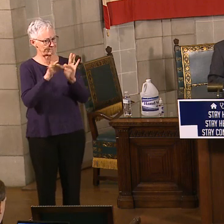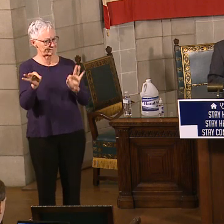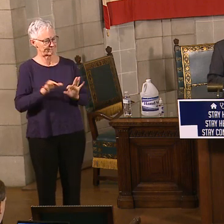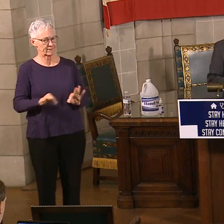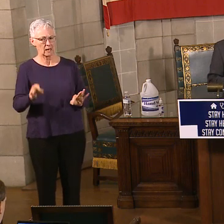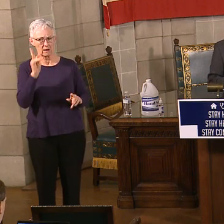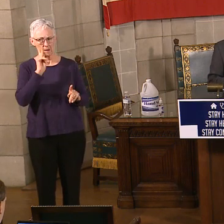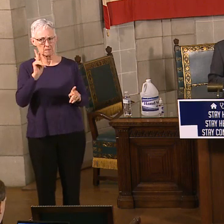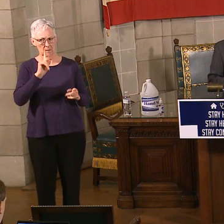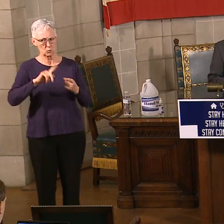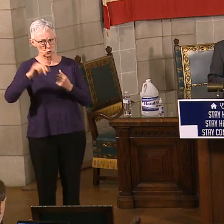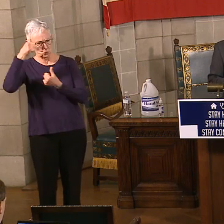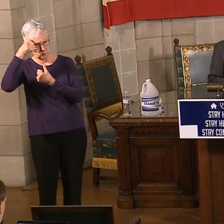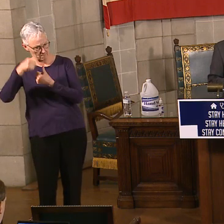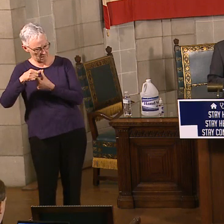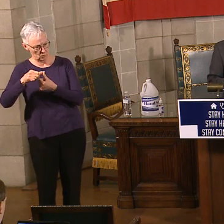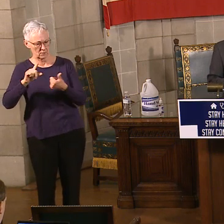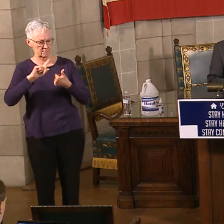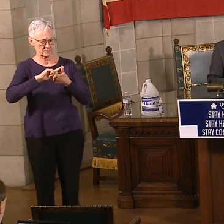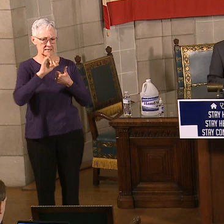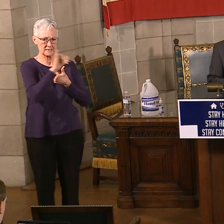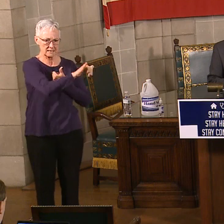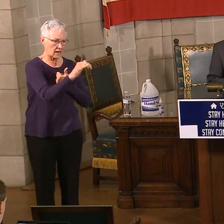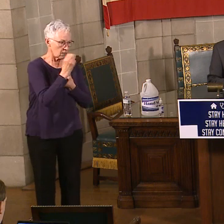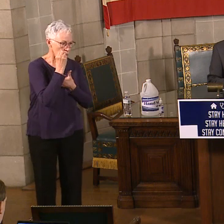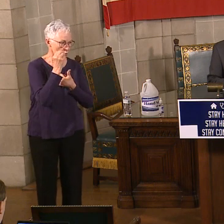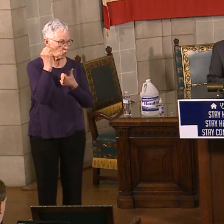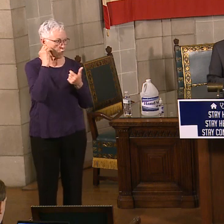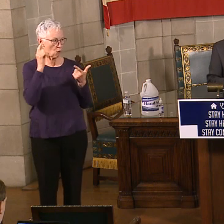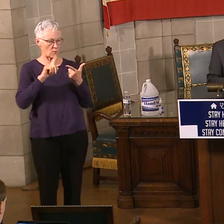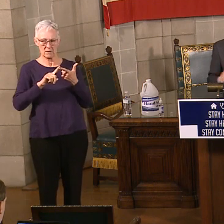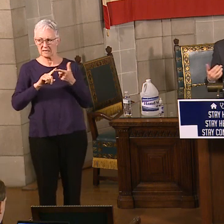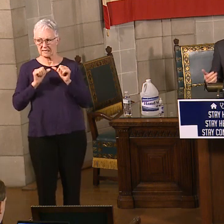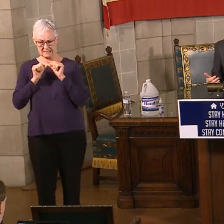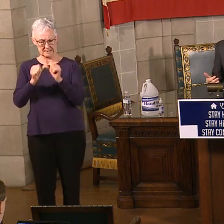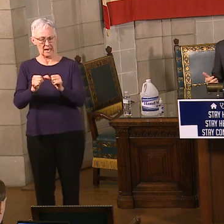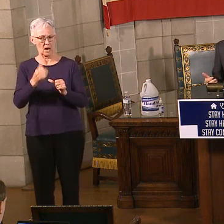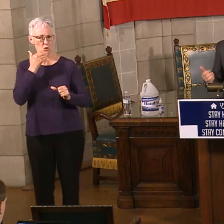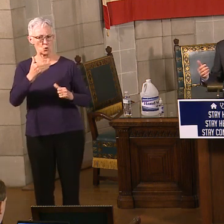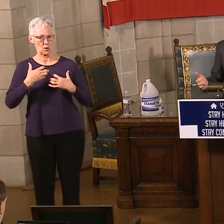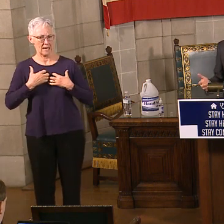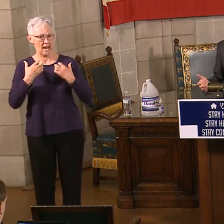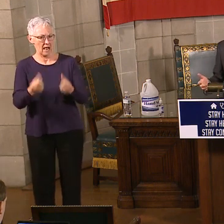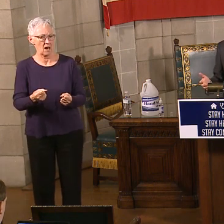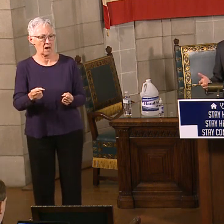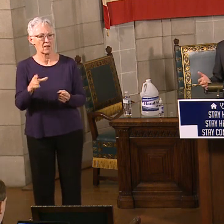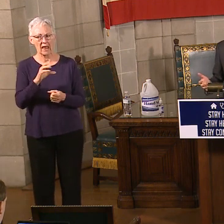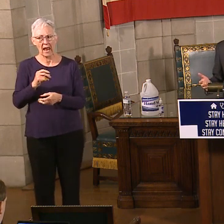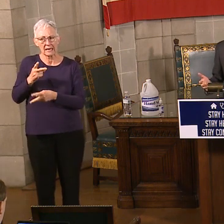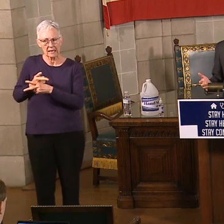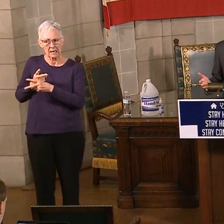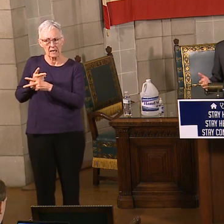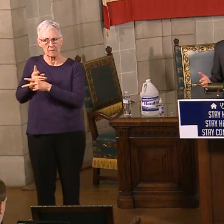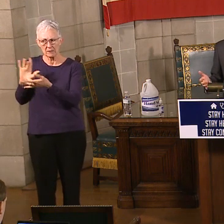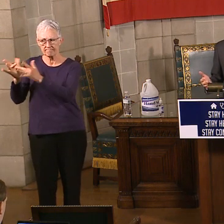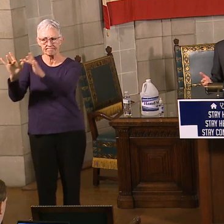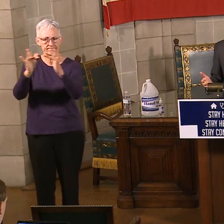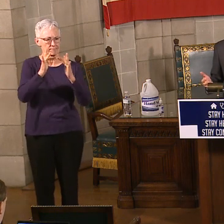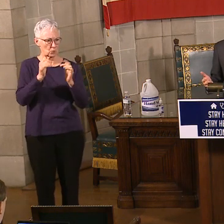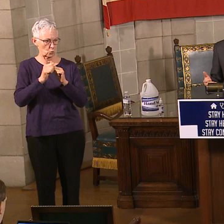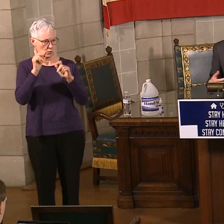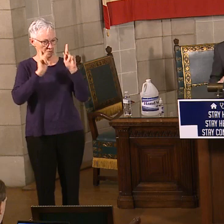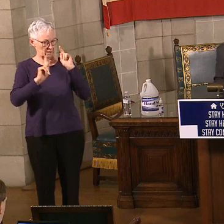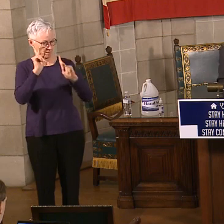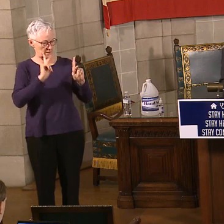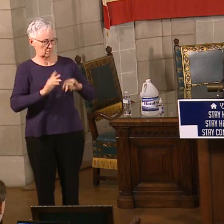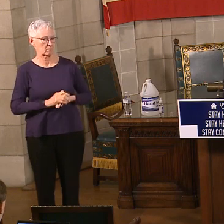promote. Stay home, stay healthy, stay connected. And it gets back to a lot of things we were talking about before with